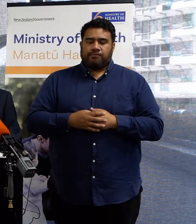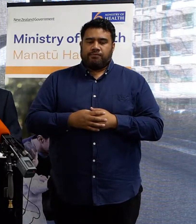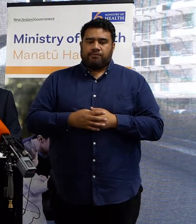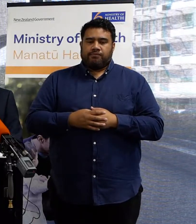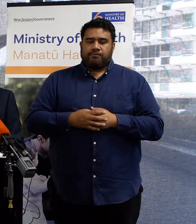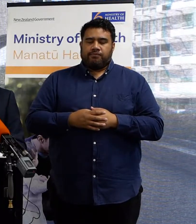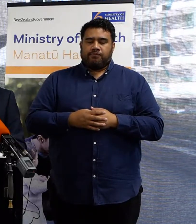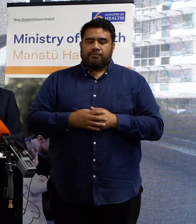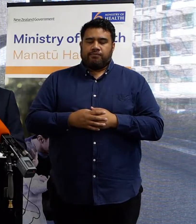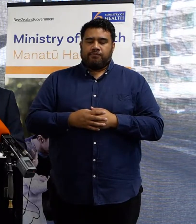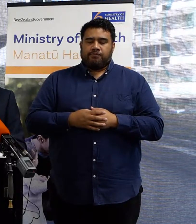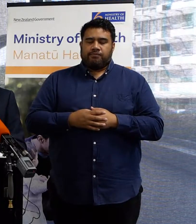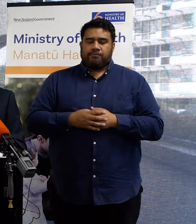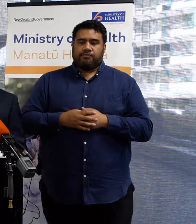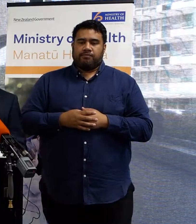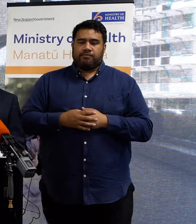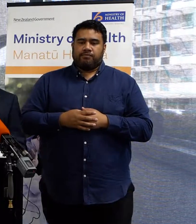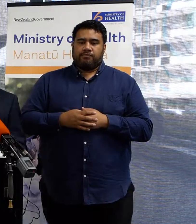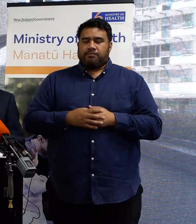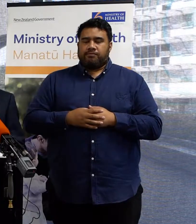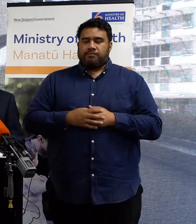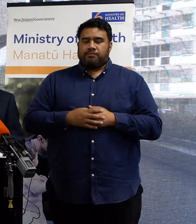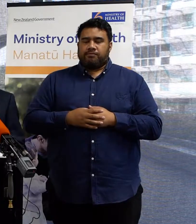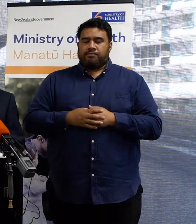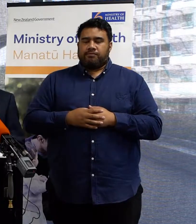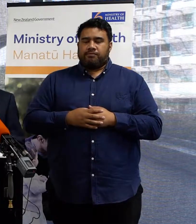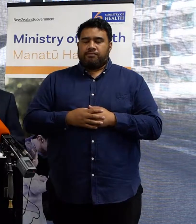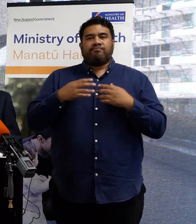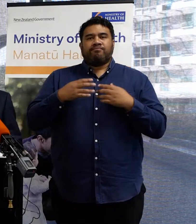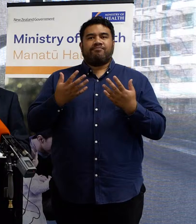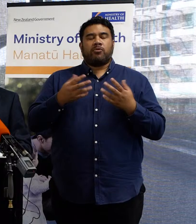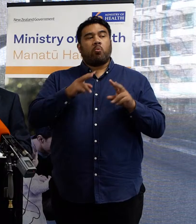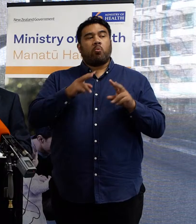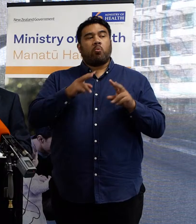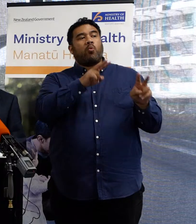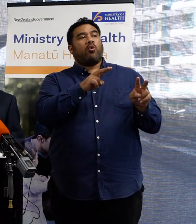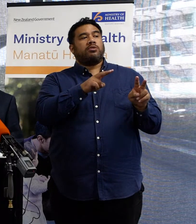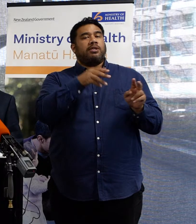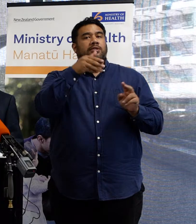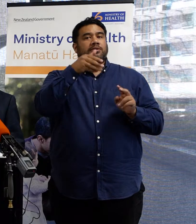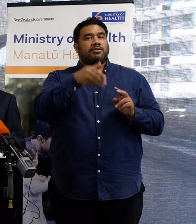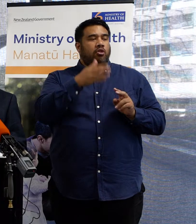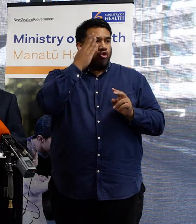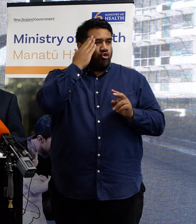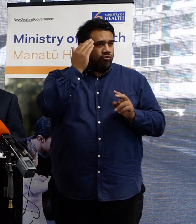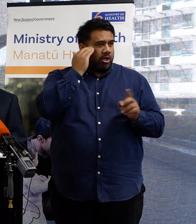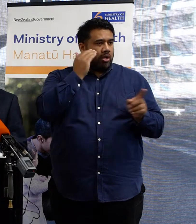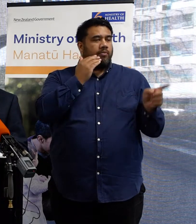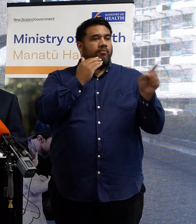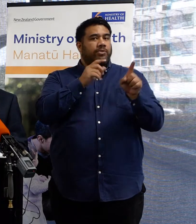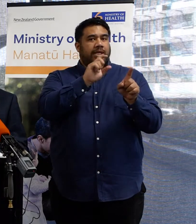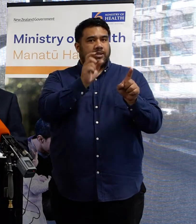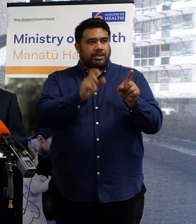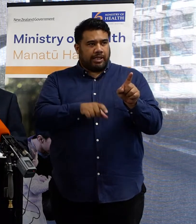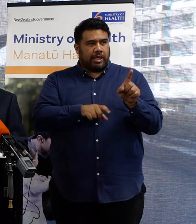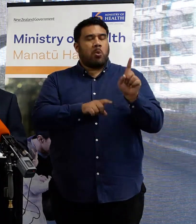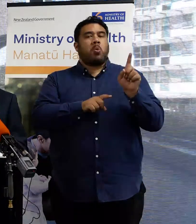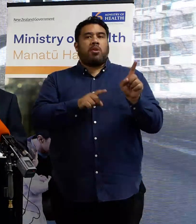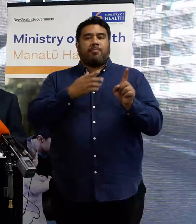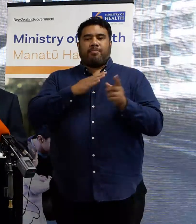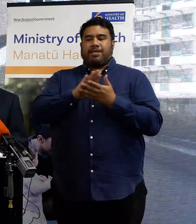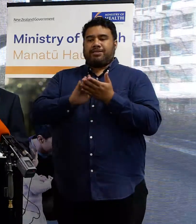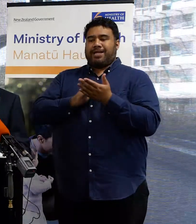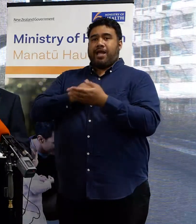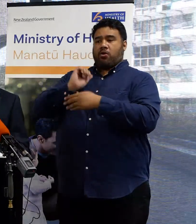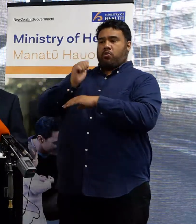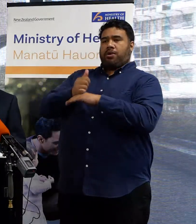At the moment, and in light of those developments, we have got a request for advice out with our technical advisory